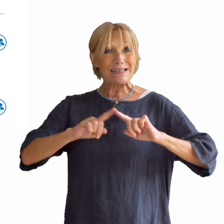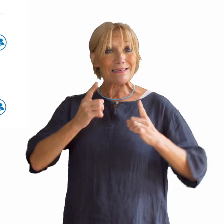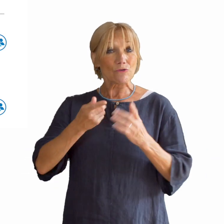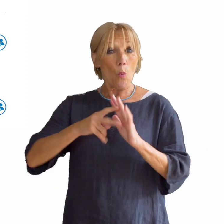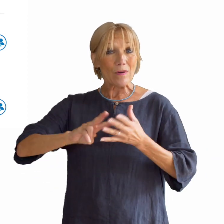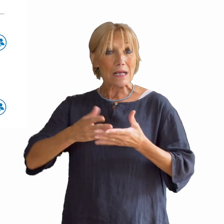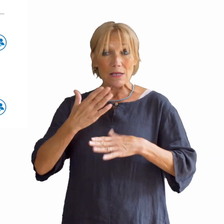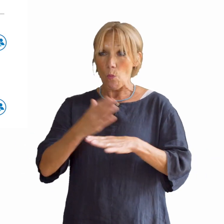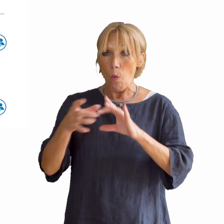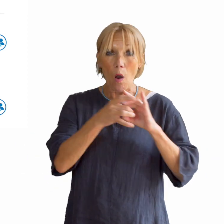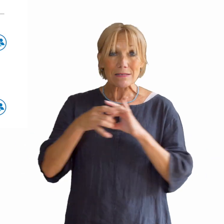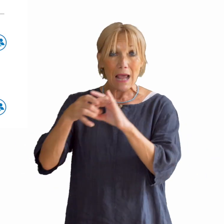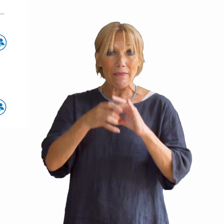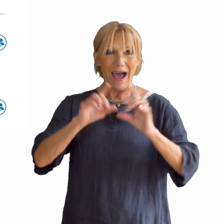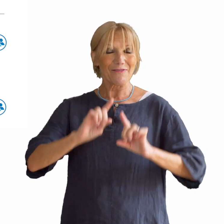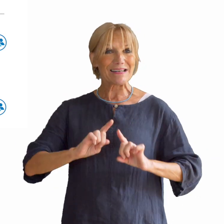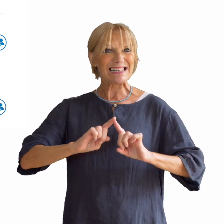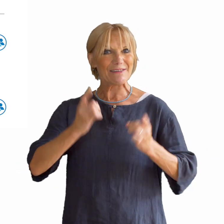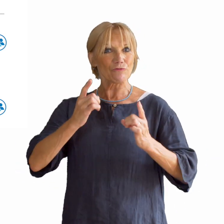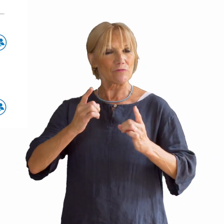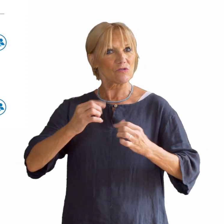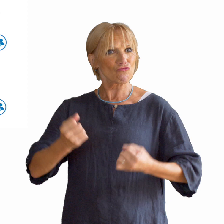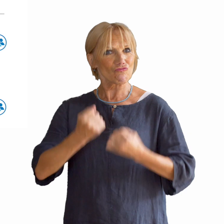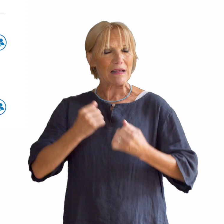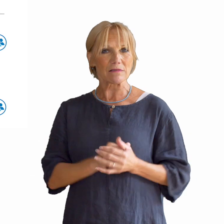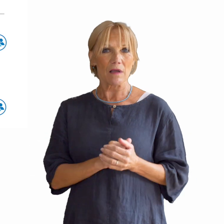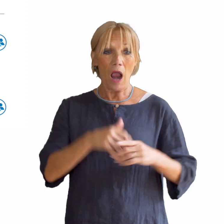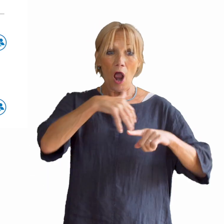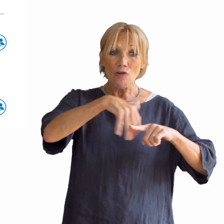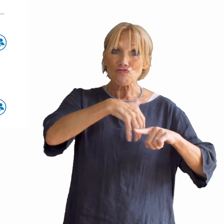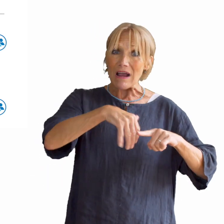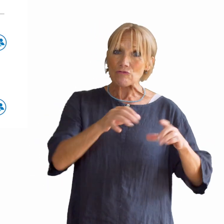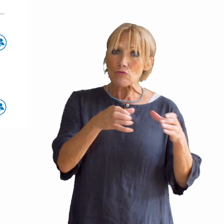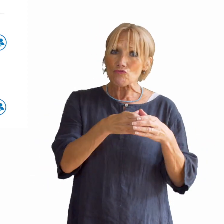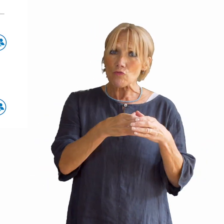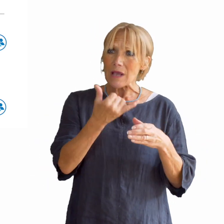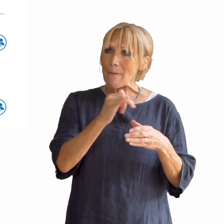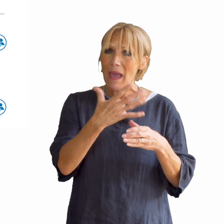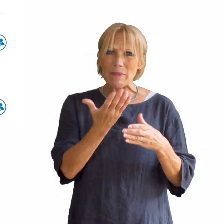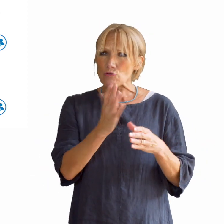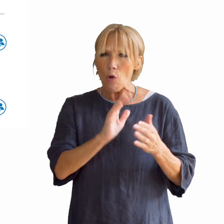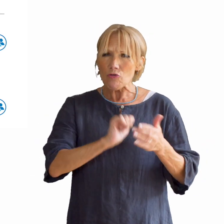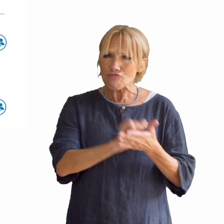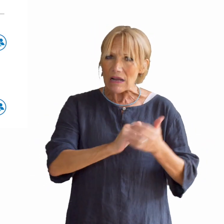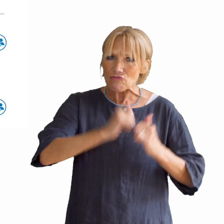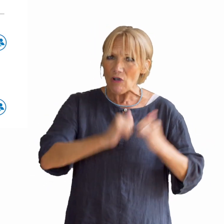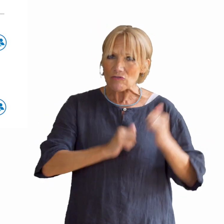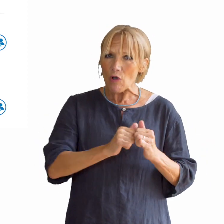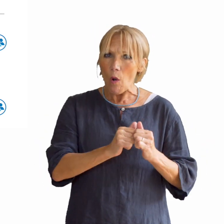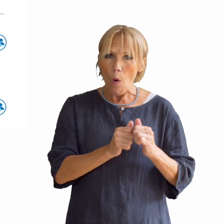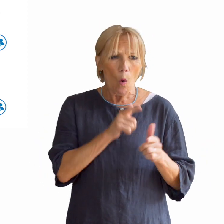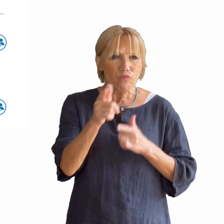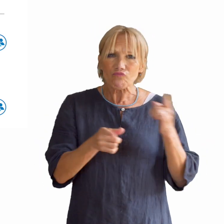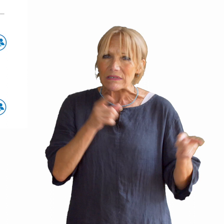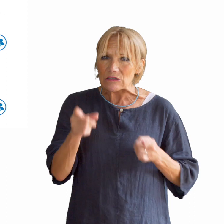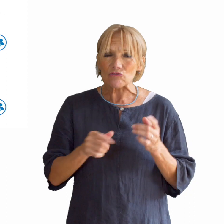types of organisation work together, as they can pool resources and bring different strengths. For example, a grassroots group may lack